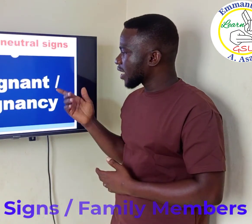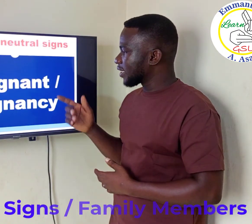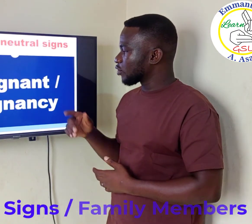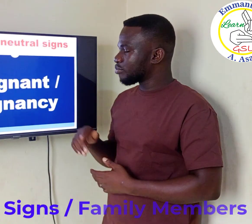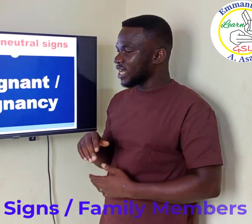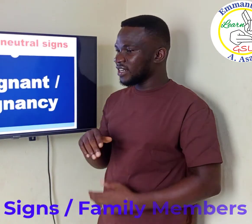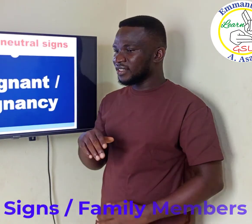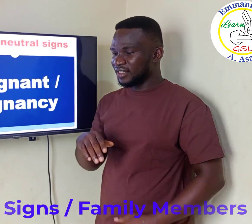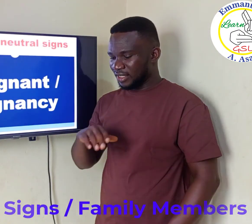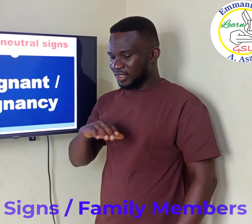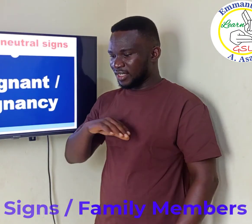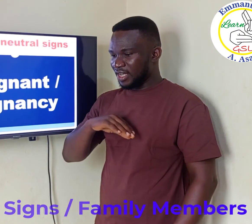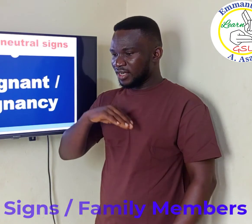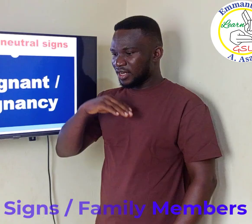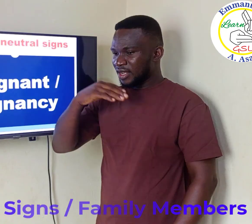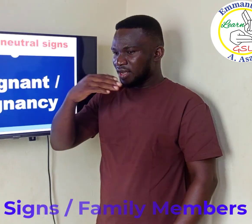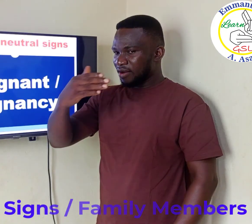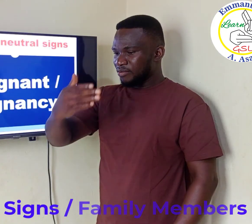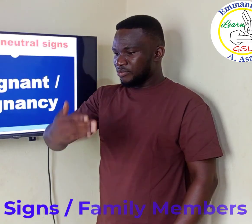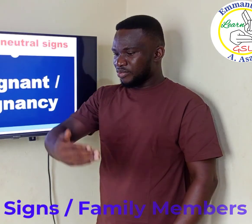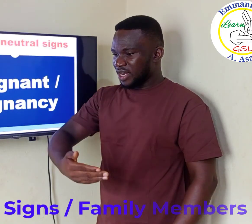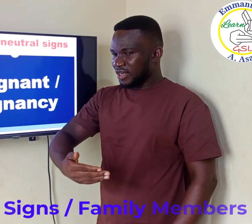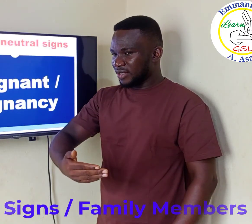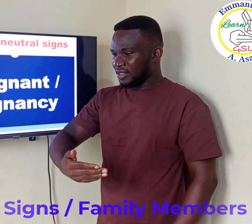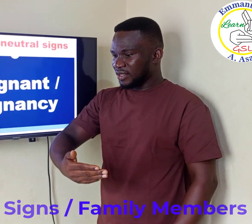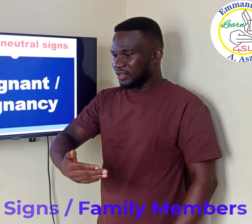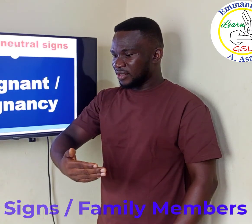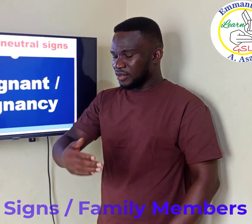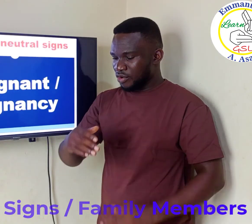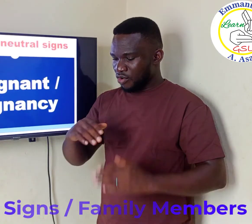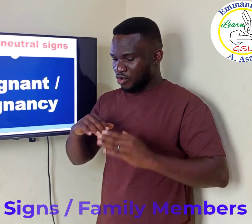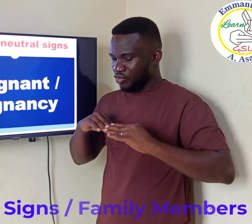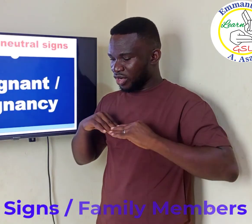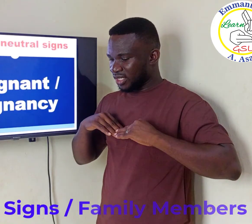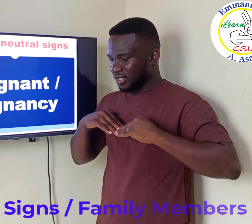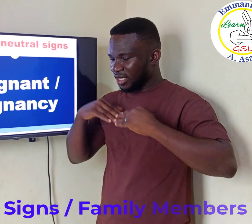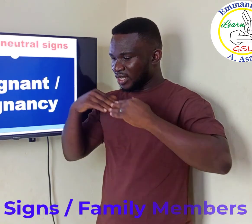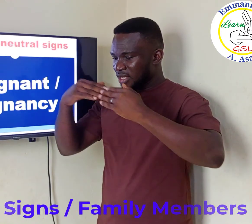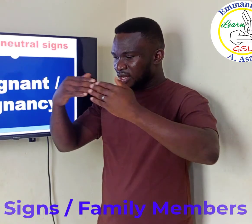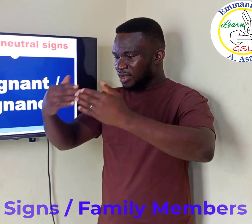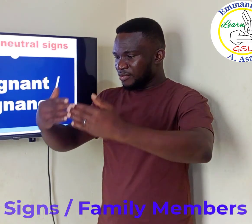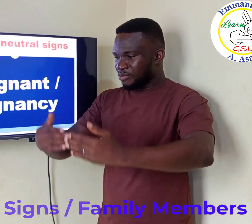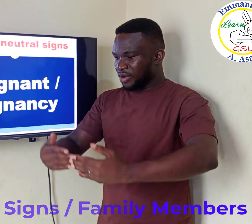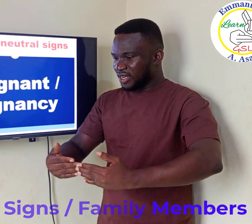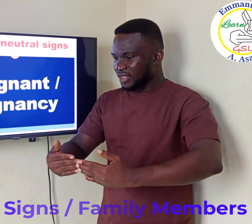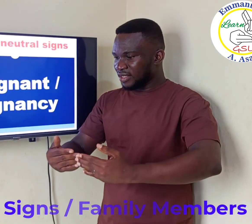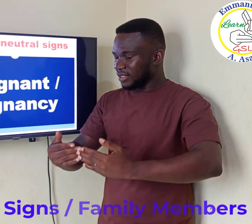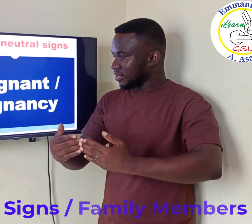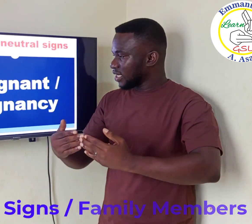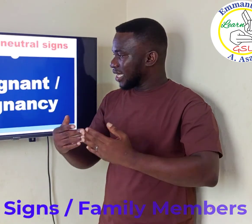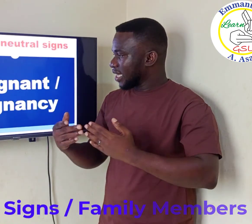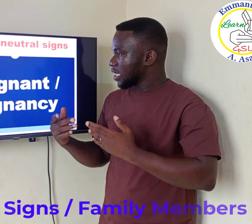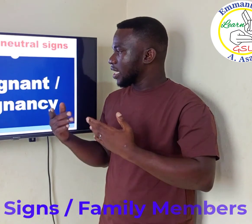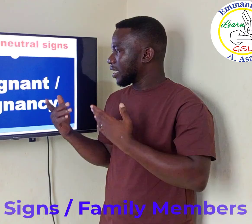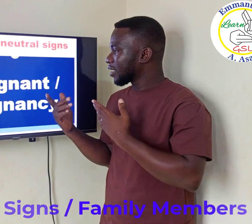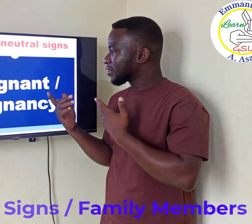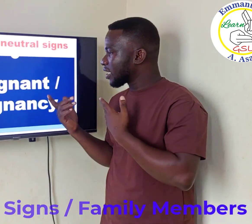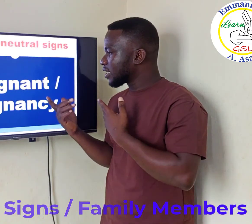Pregnant or pregnancy is signed pregnancy, or you can say pregnancy. Another sign